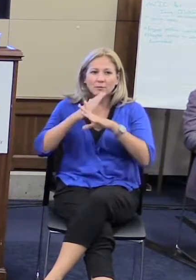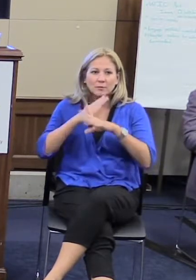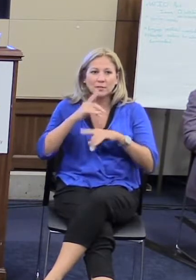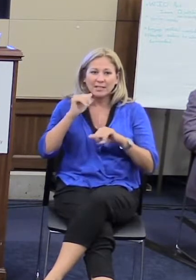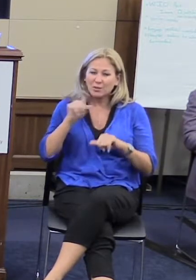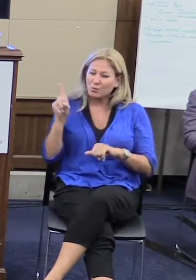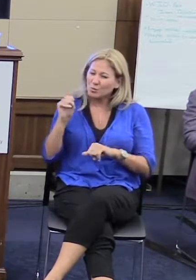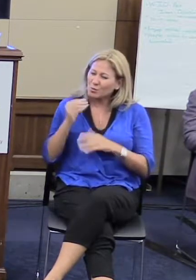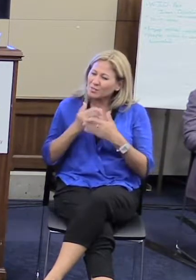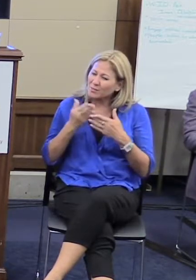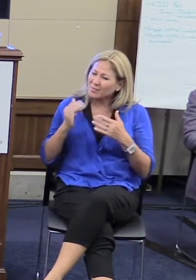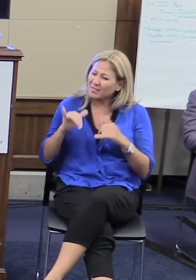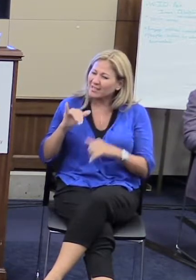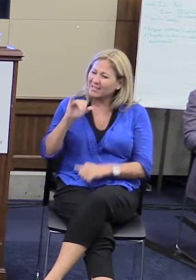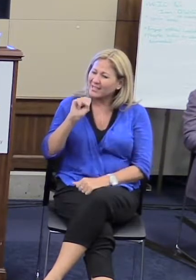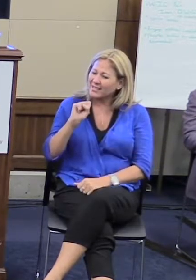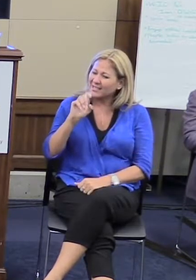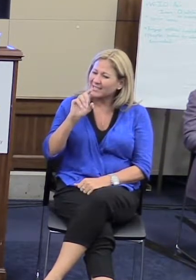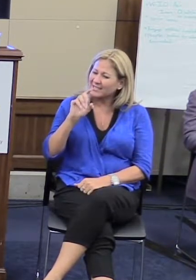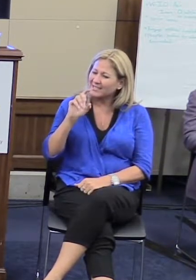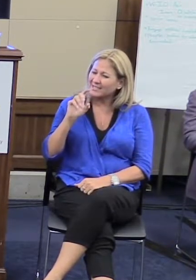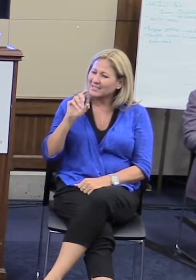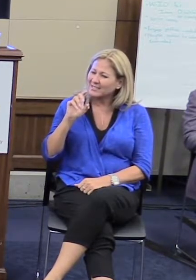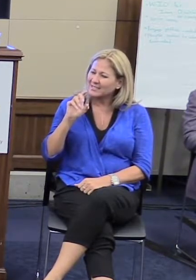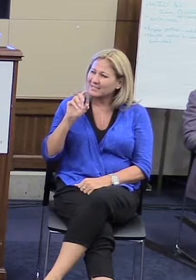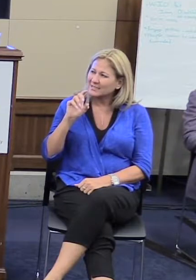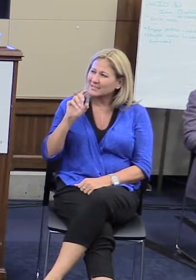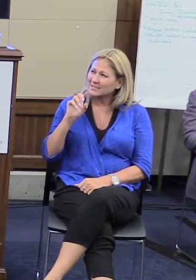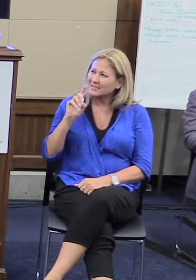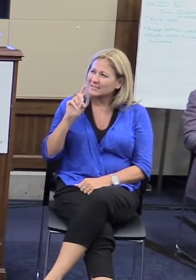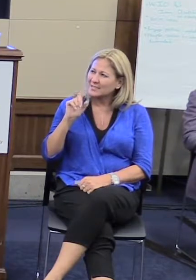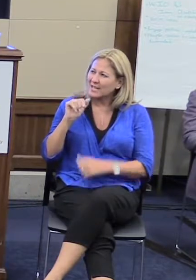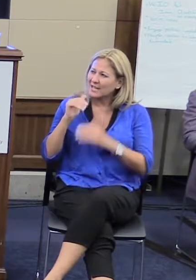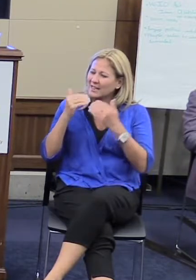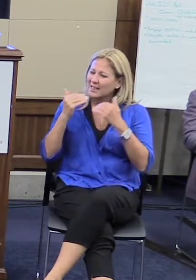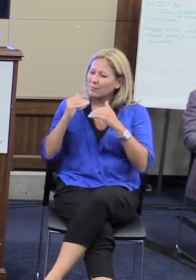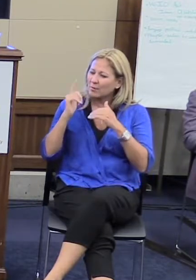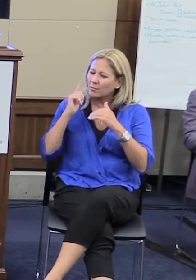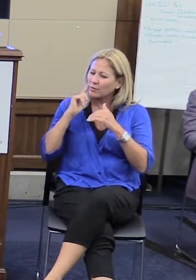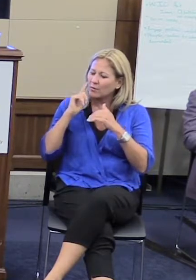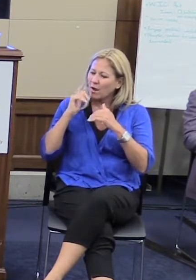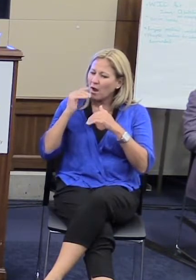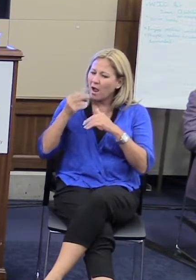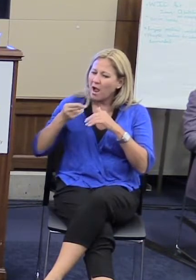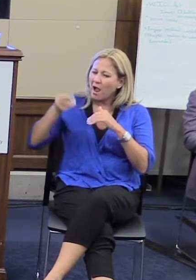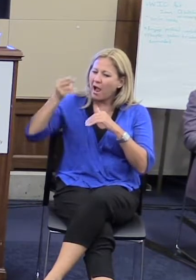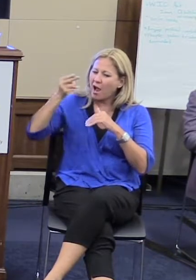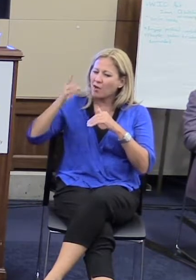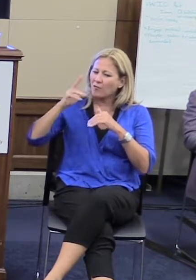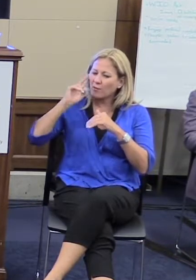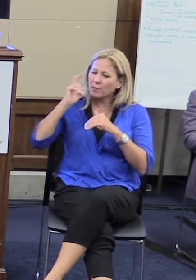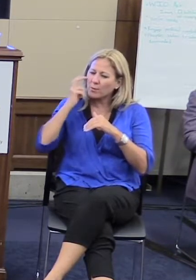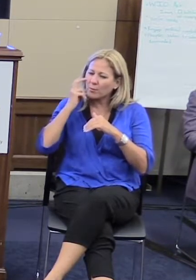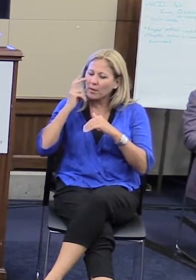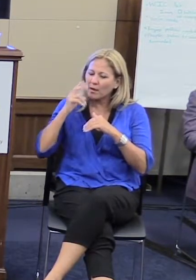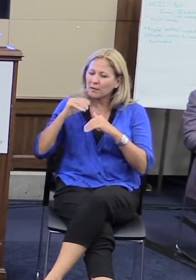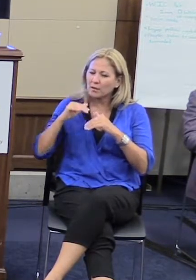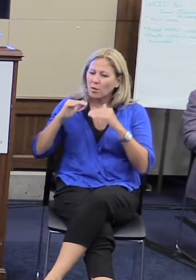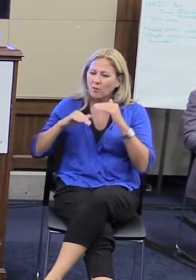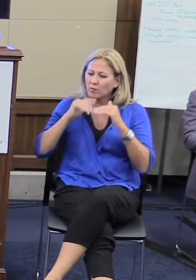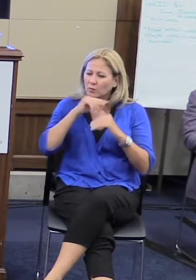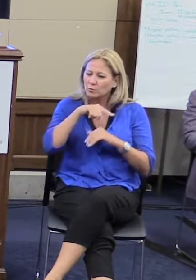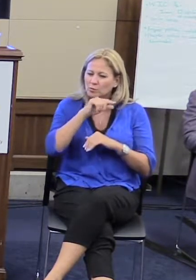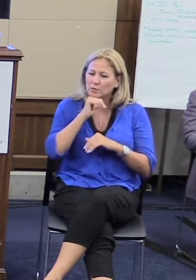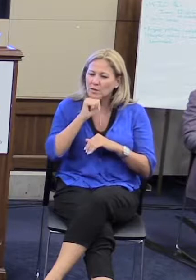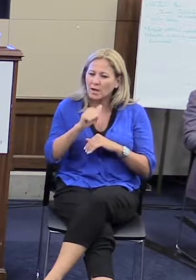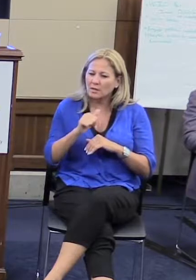something about the fact that the SGA limit is like higher for people that are blind and it's lower for those who aren't? And even though they say expedited